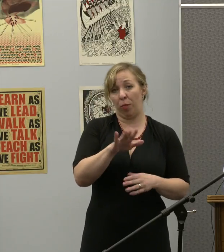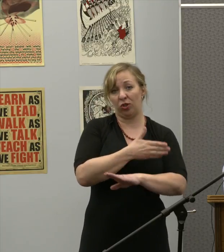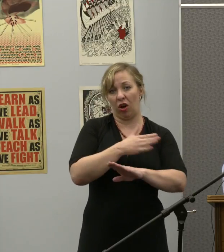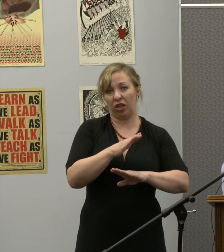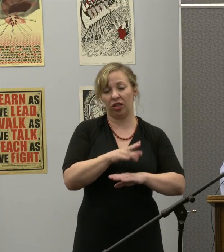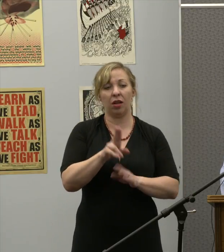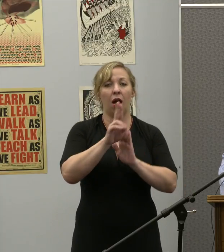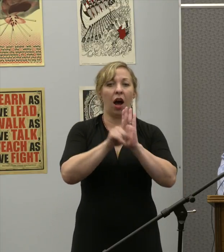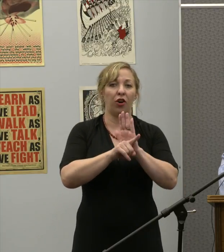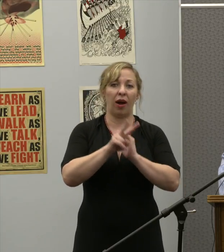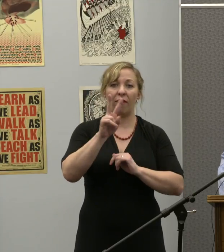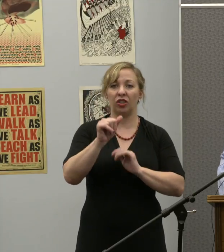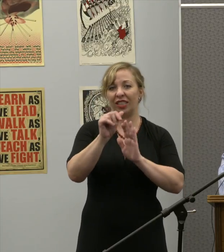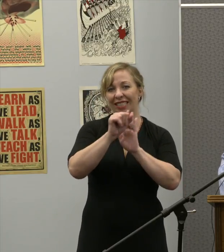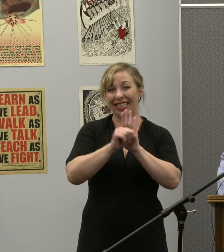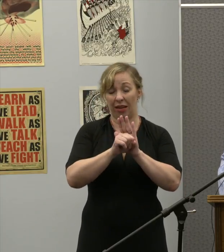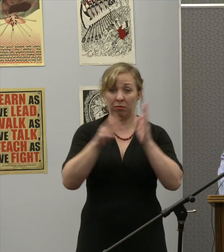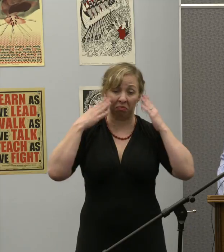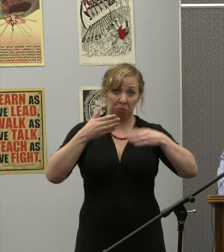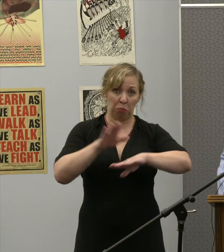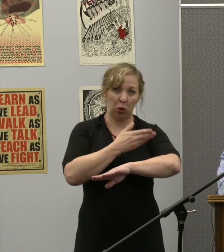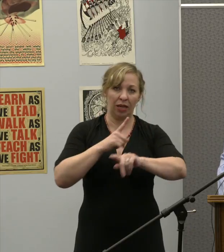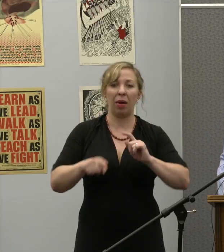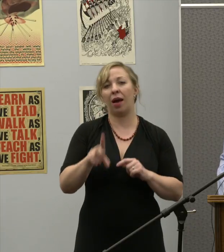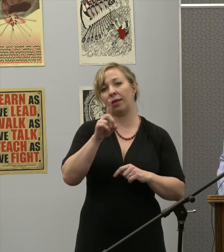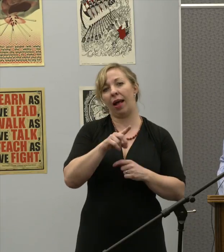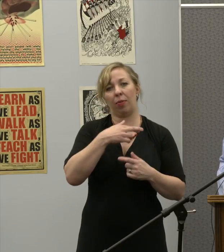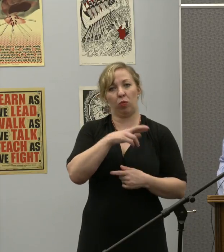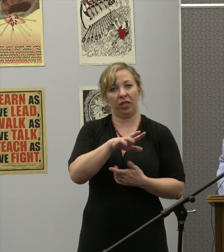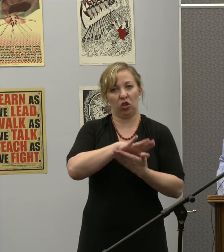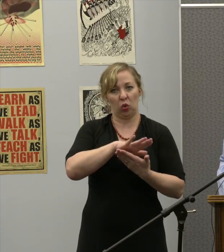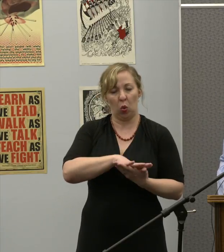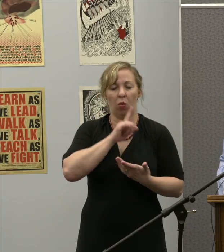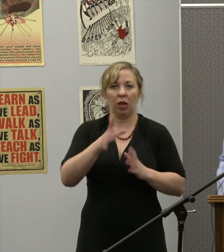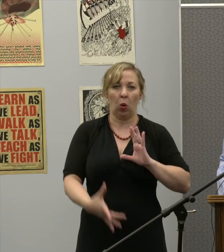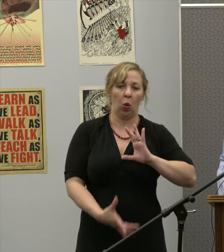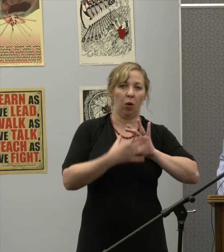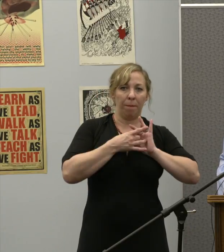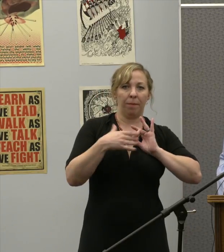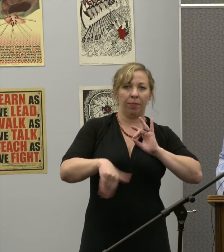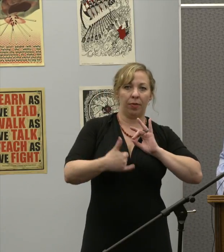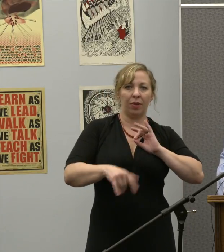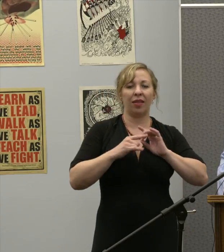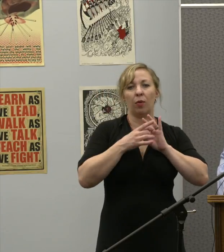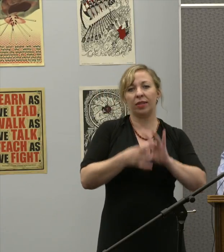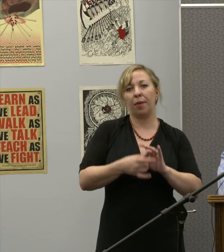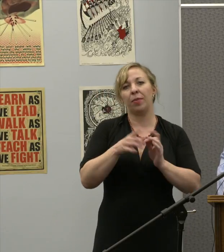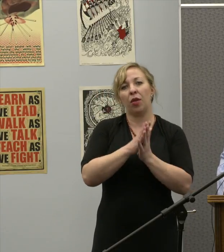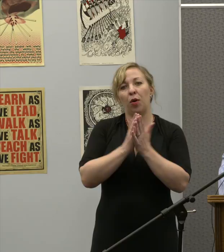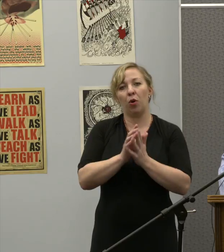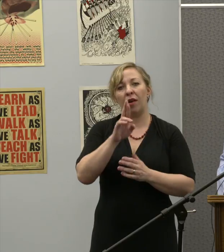undergrad from Virginia State for music, but something I learned in divinity school really connected with me, and it dealt with the Book of